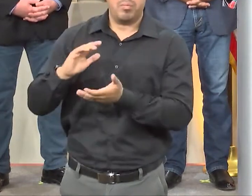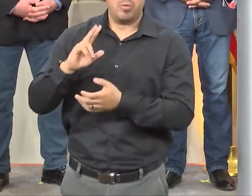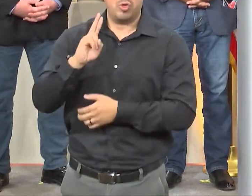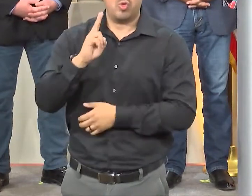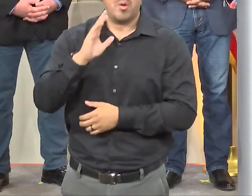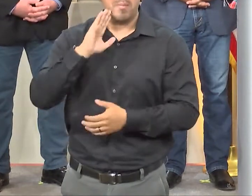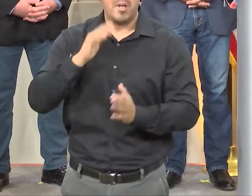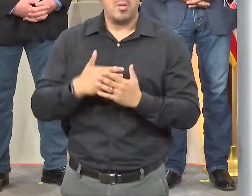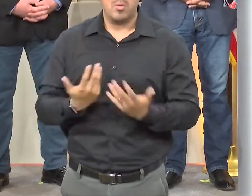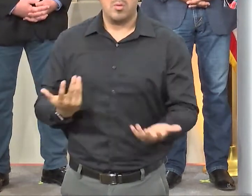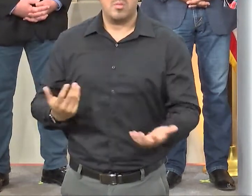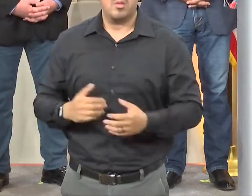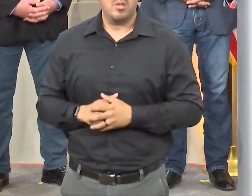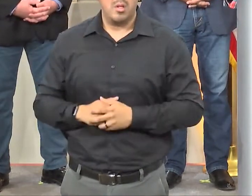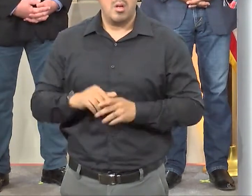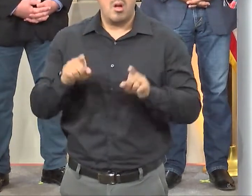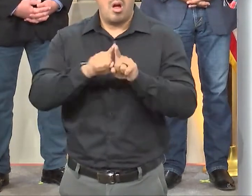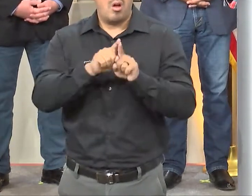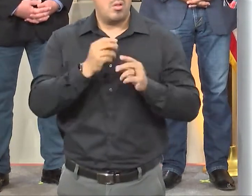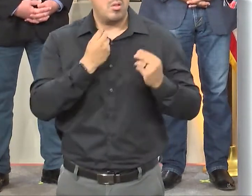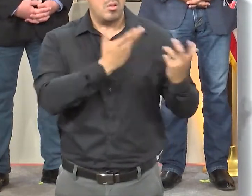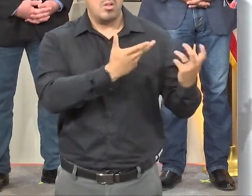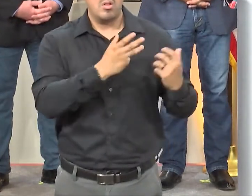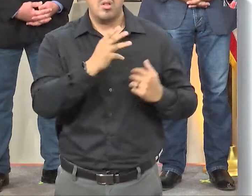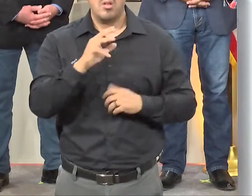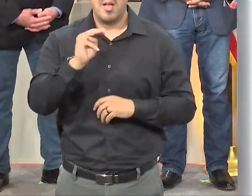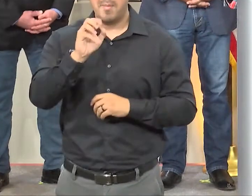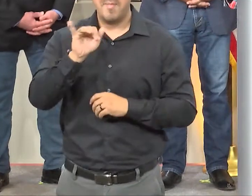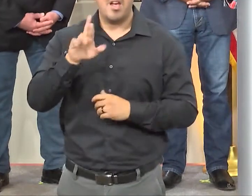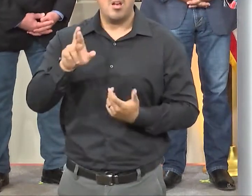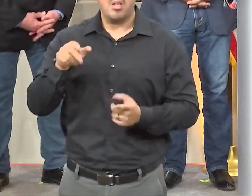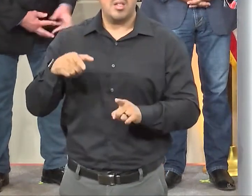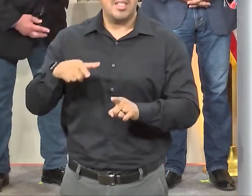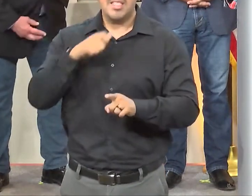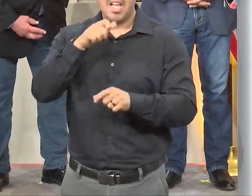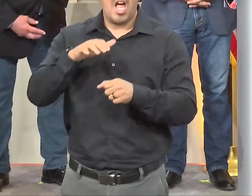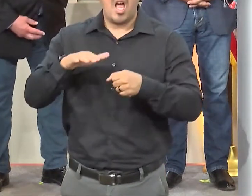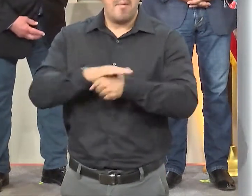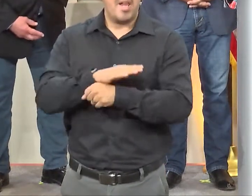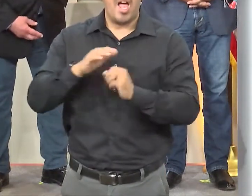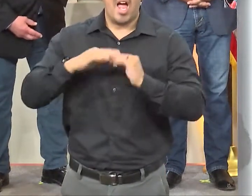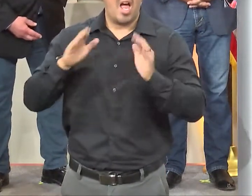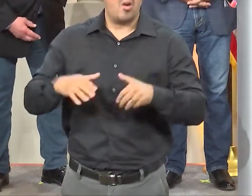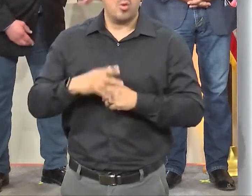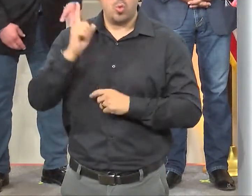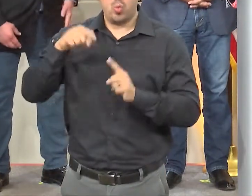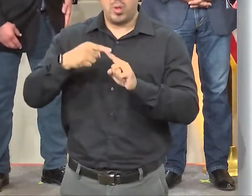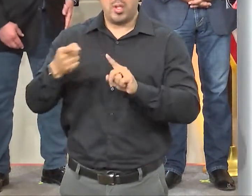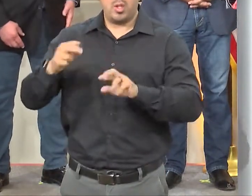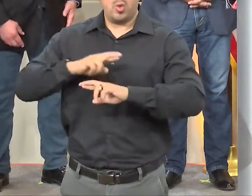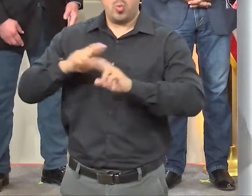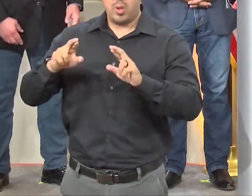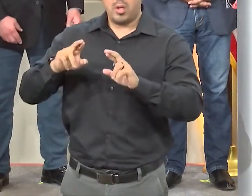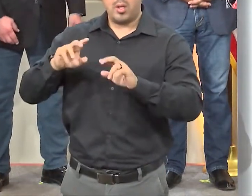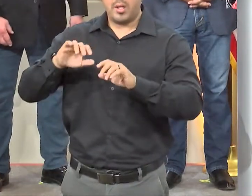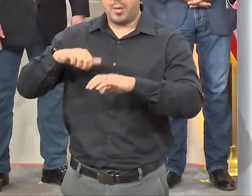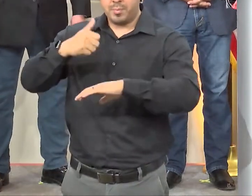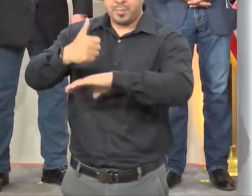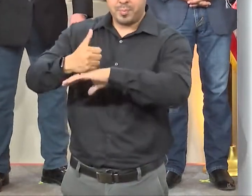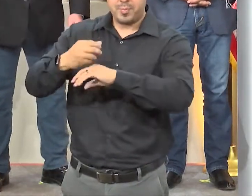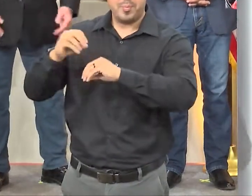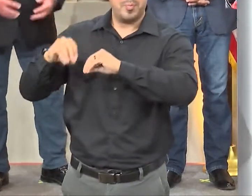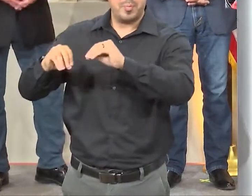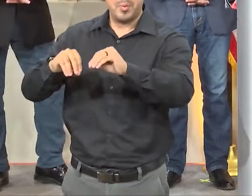tell the mayor also, it's going to be an incomplete house. When they put this house on those beams, it's not